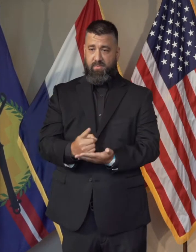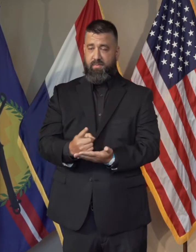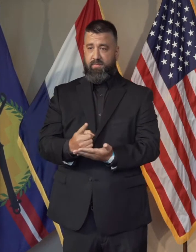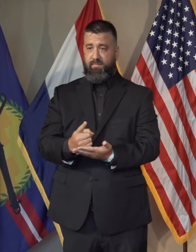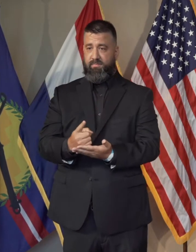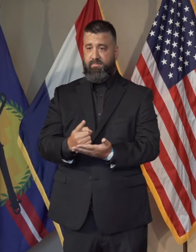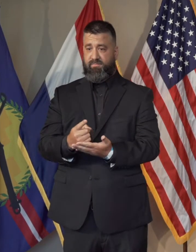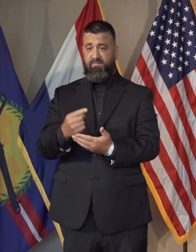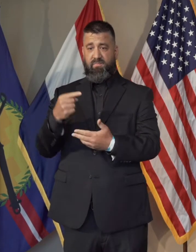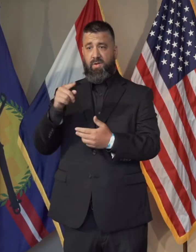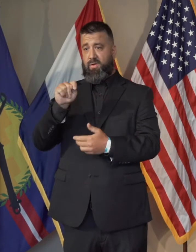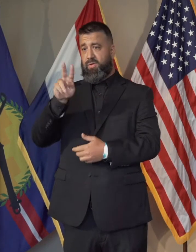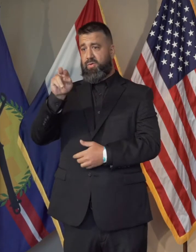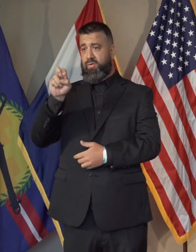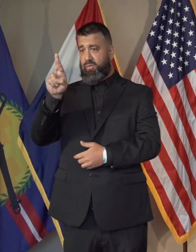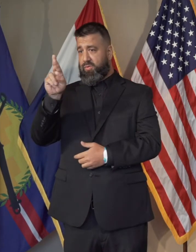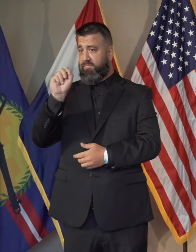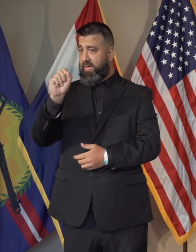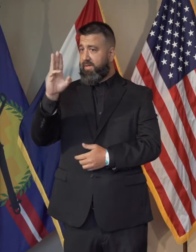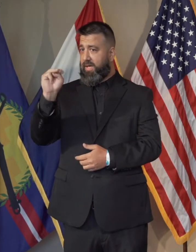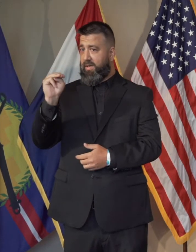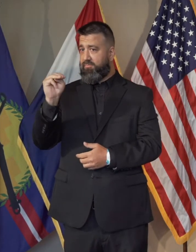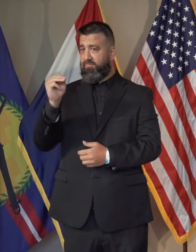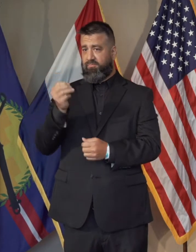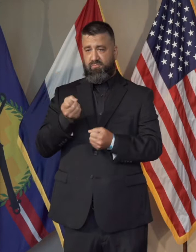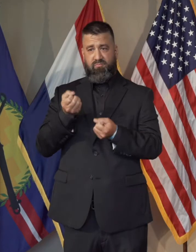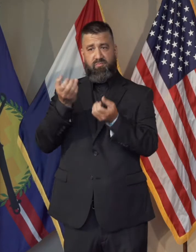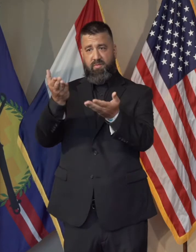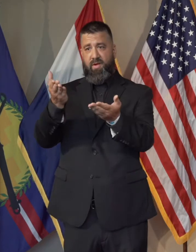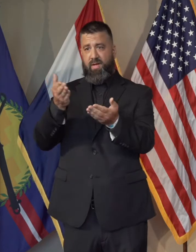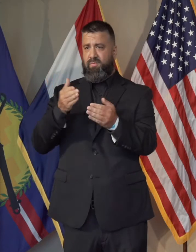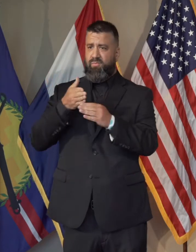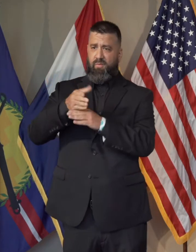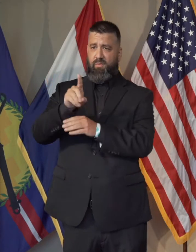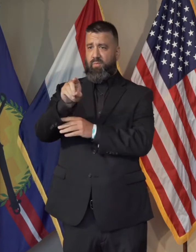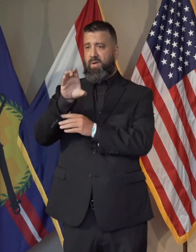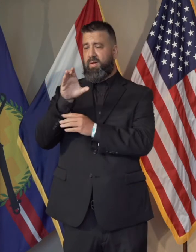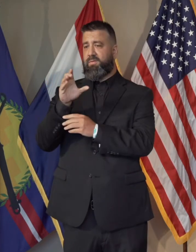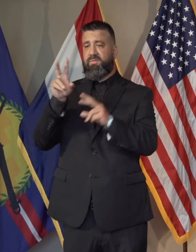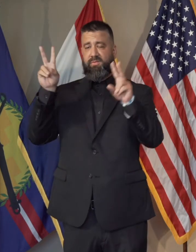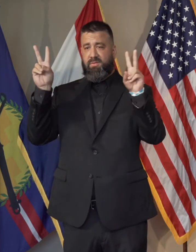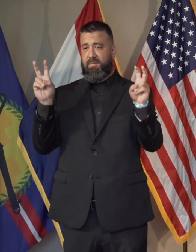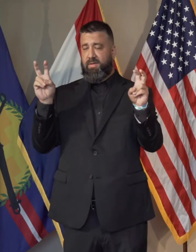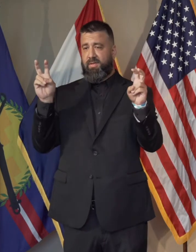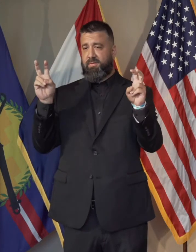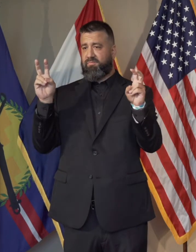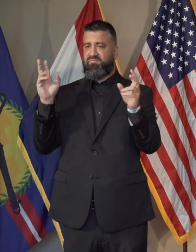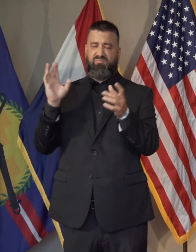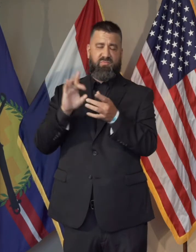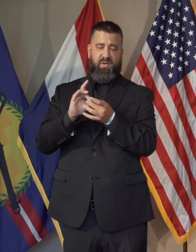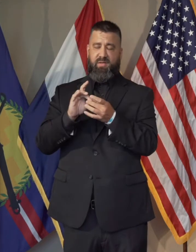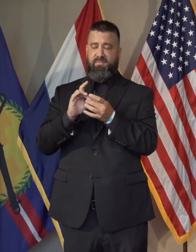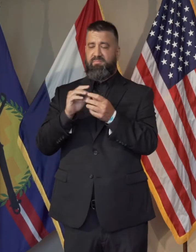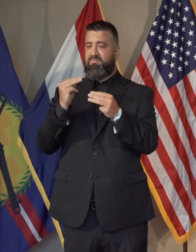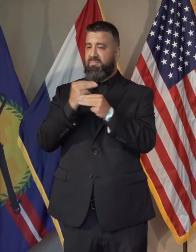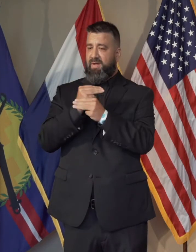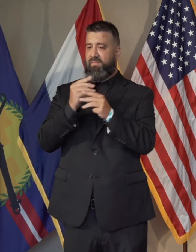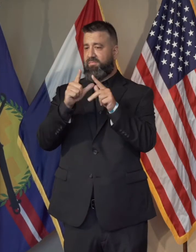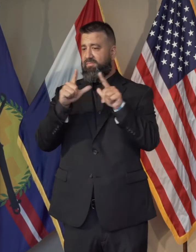100 subjects and prep areas with hundreds of videos available for math, language, and other AP